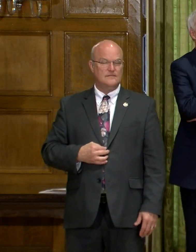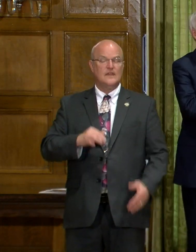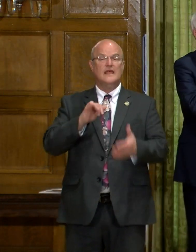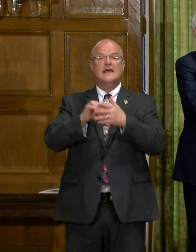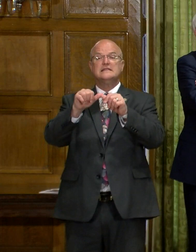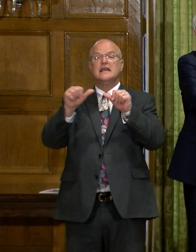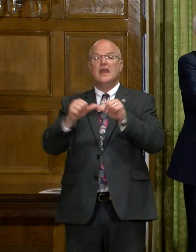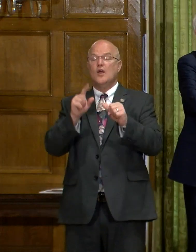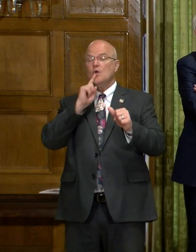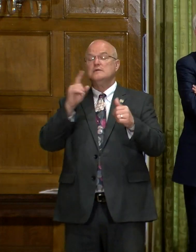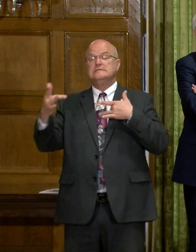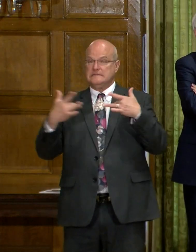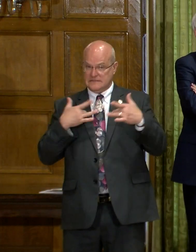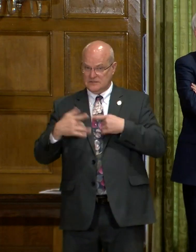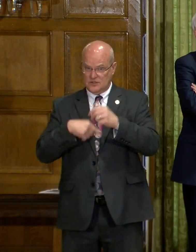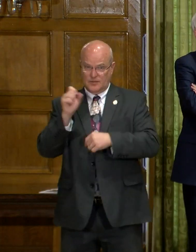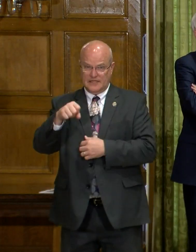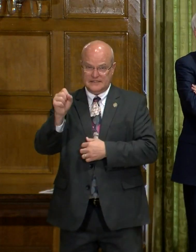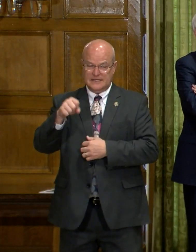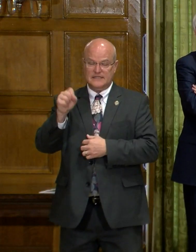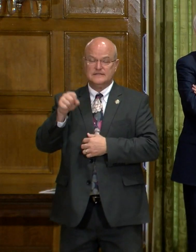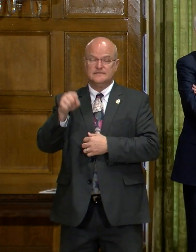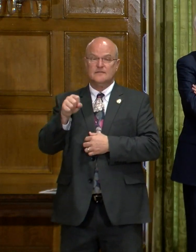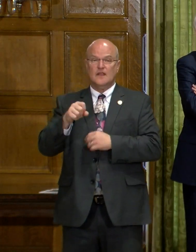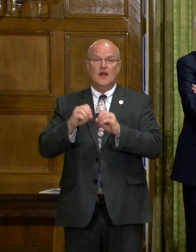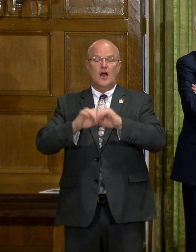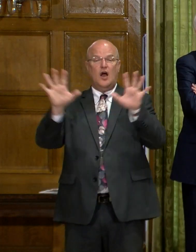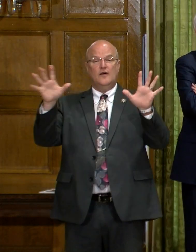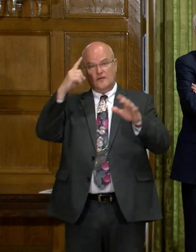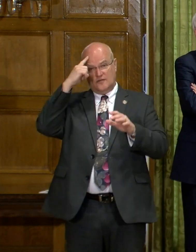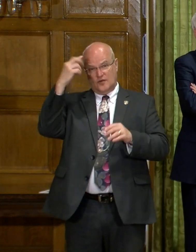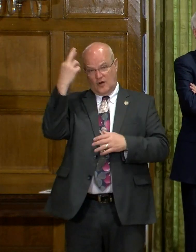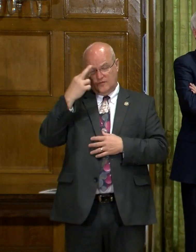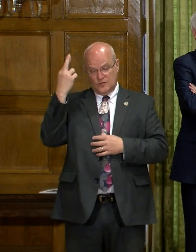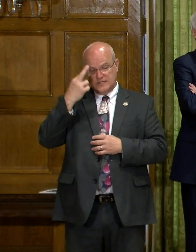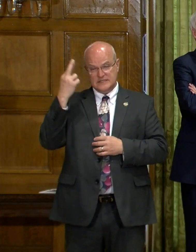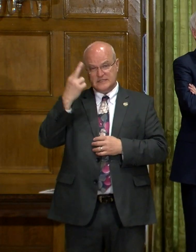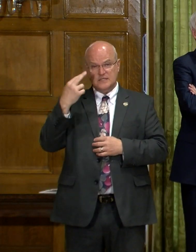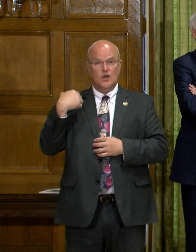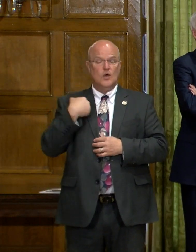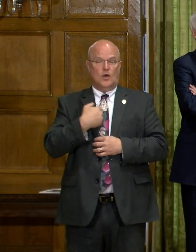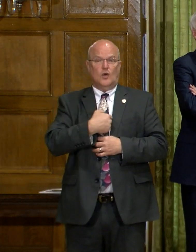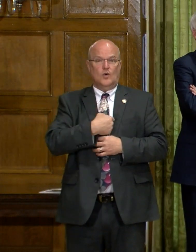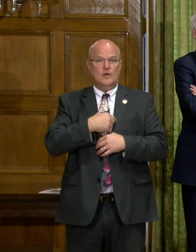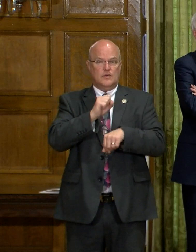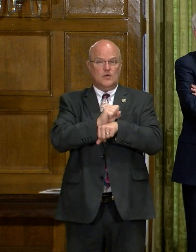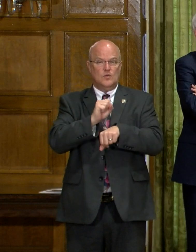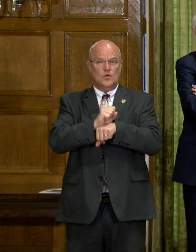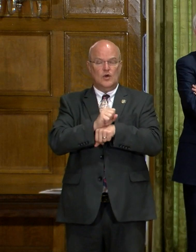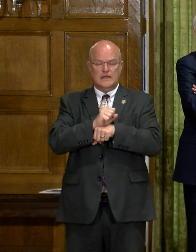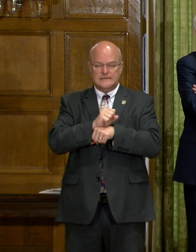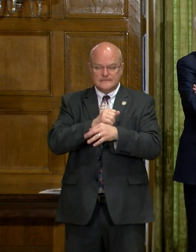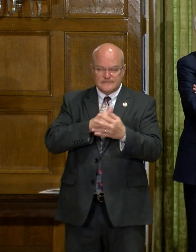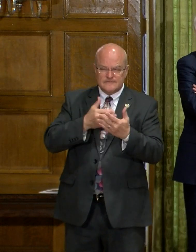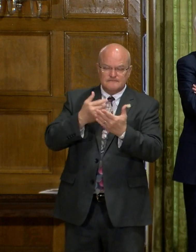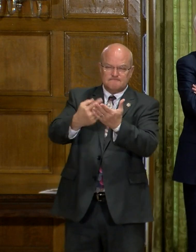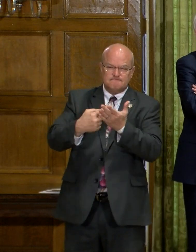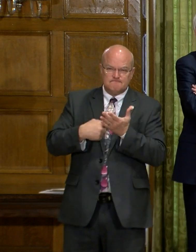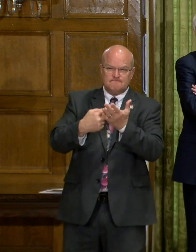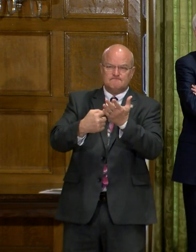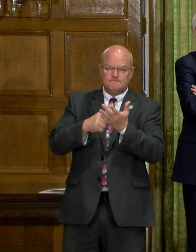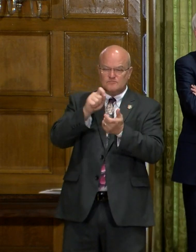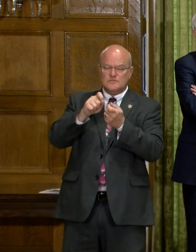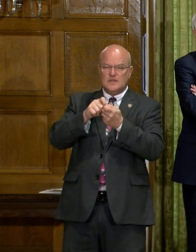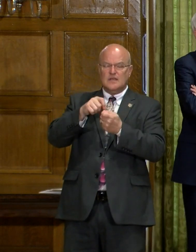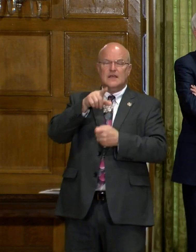That's an area that we're very concerned about, obviously for obvious reasons. We've been interacting with